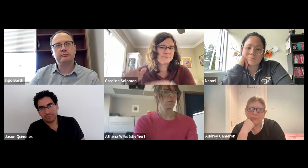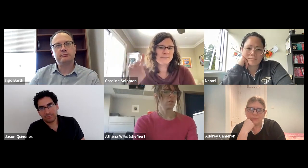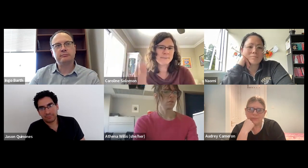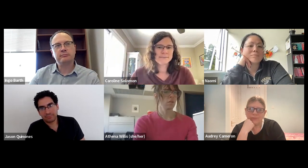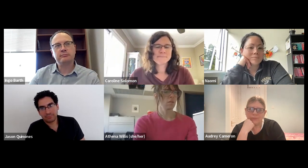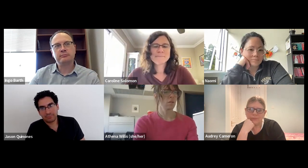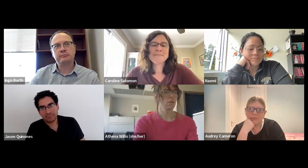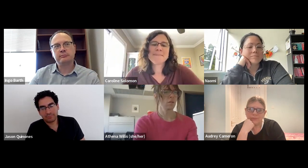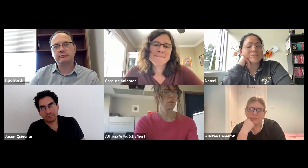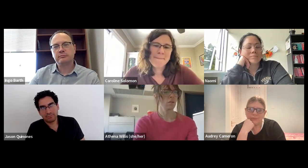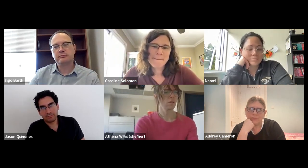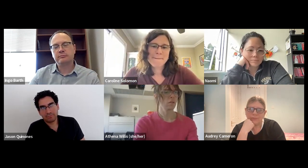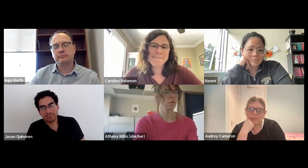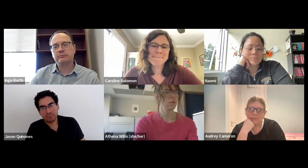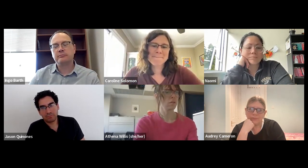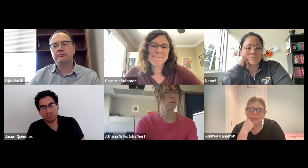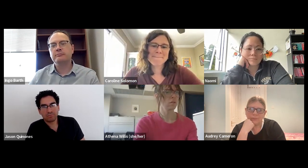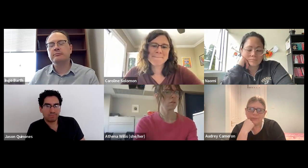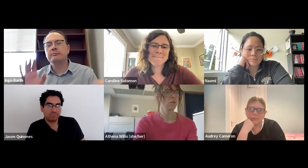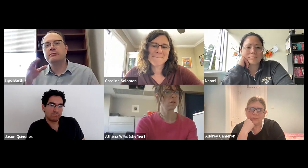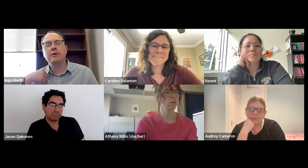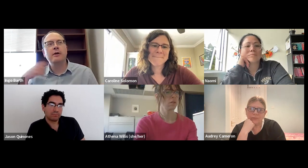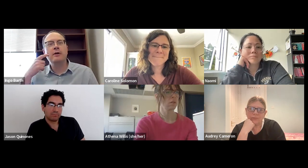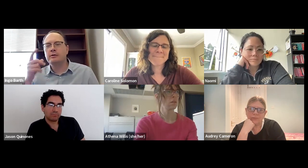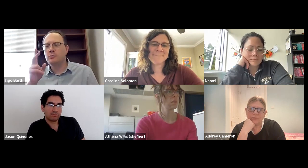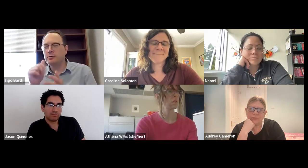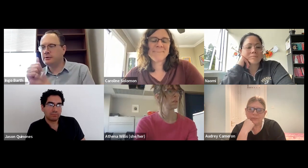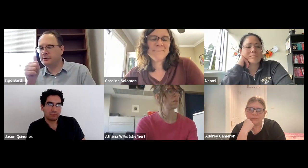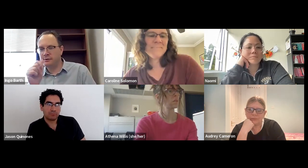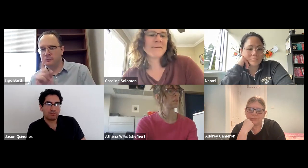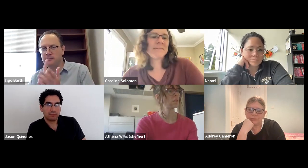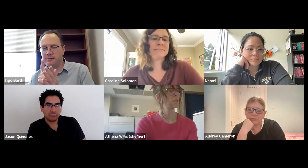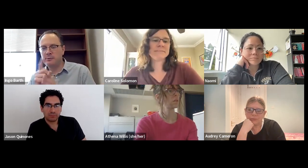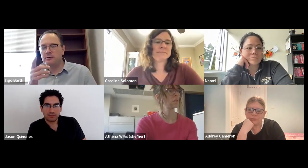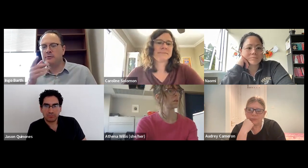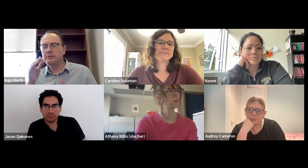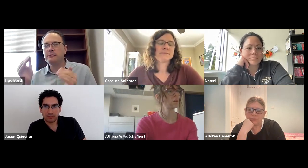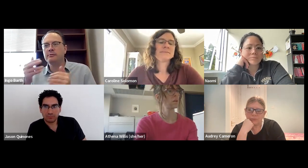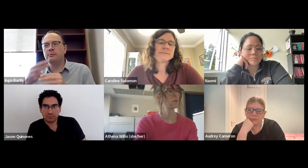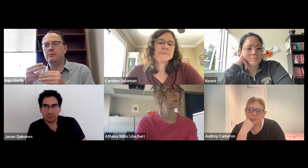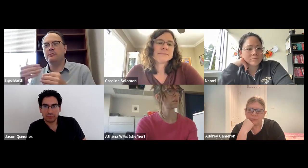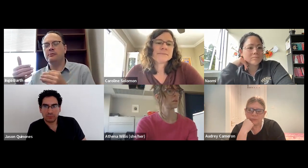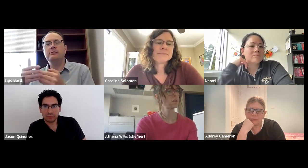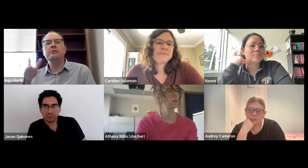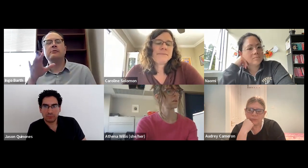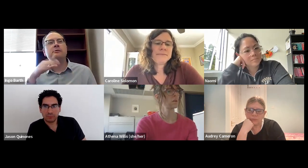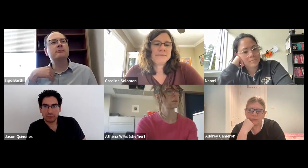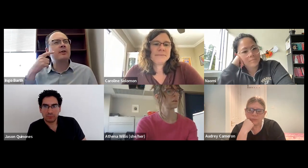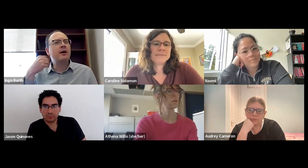It would just be nice to be able to go online and, you know, run a search and find people who are already qualified or certified for that work. Yeah, so I see